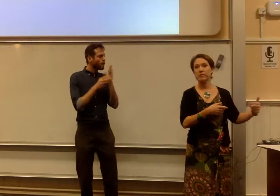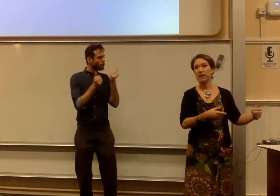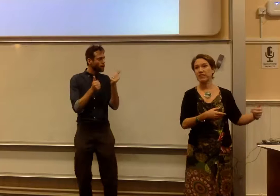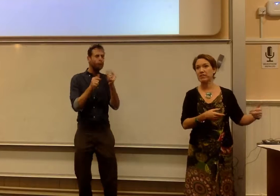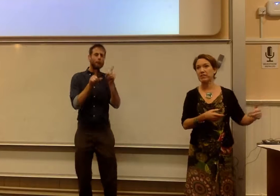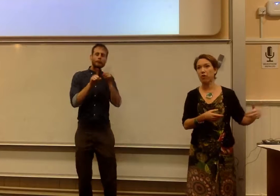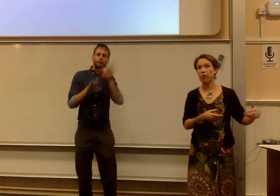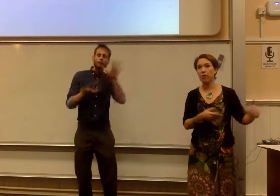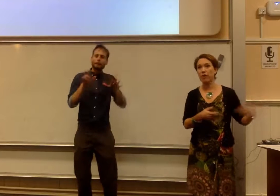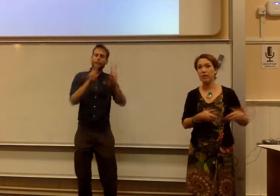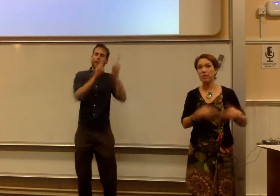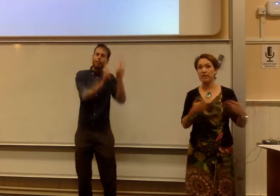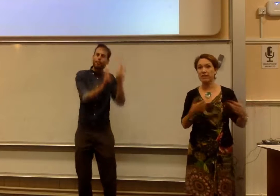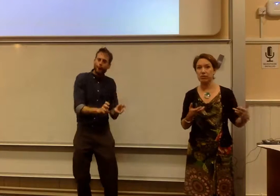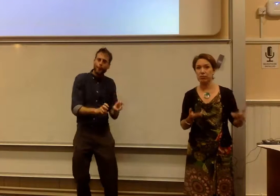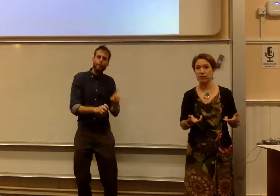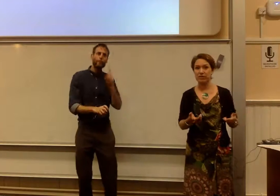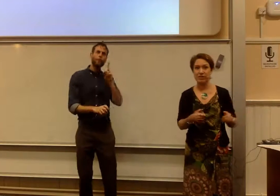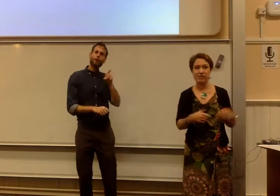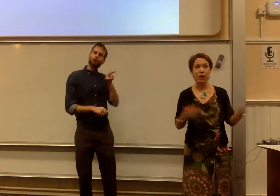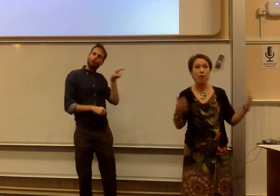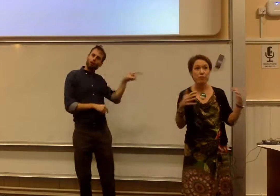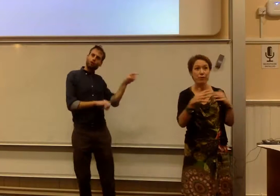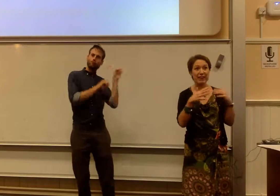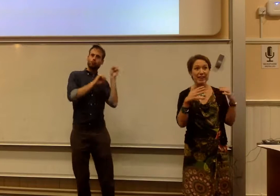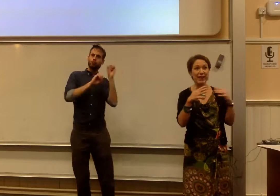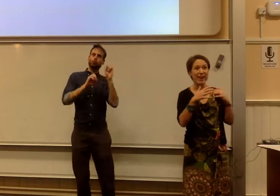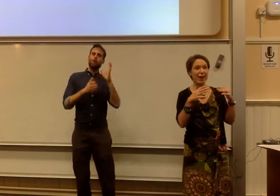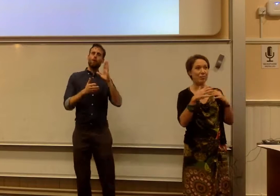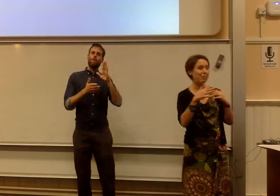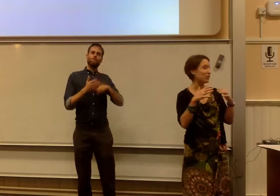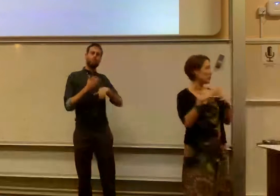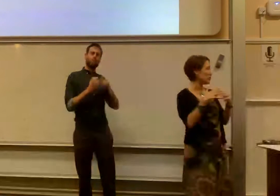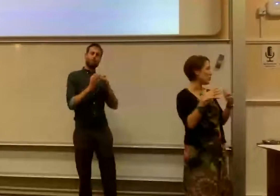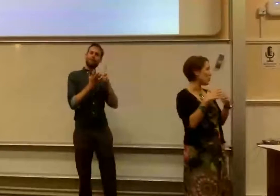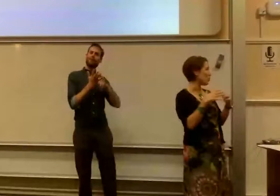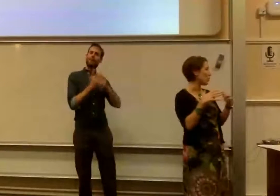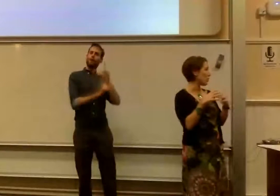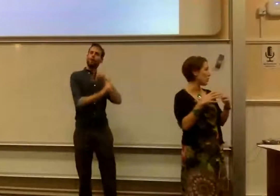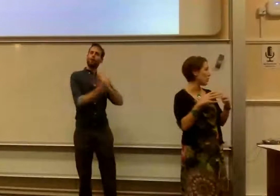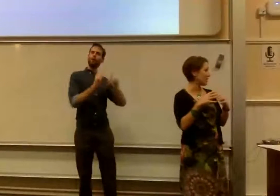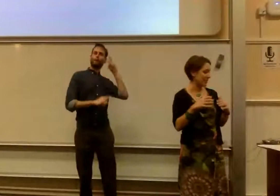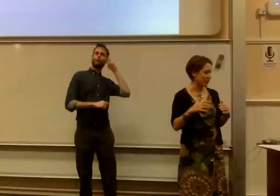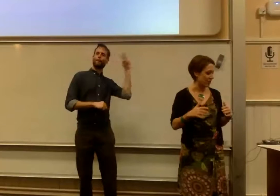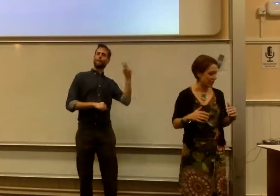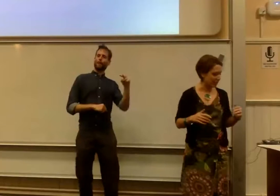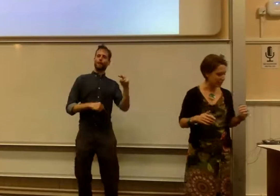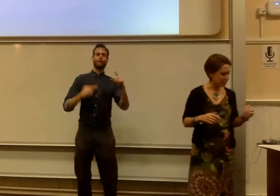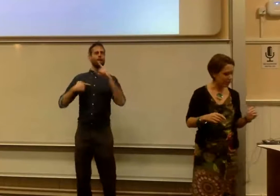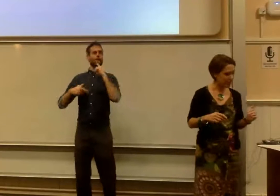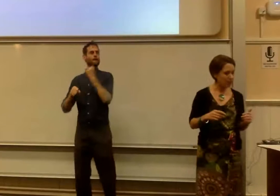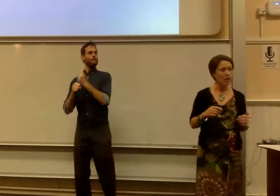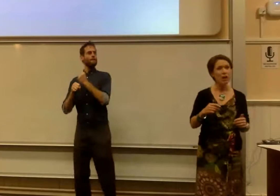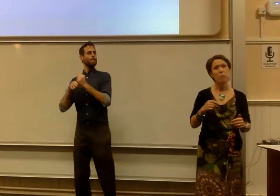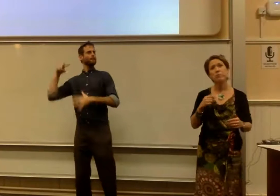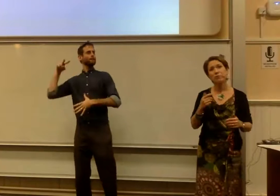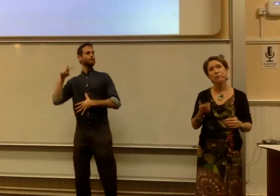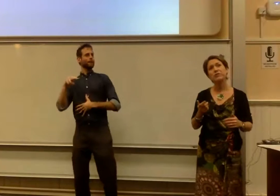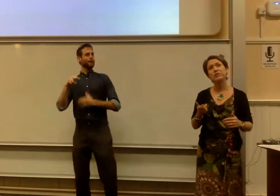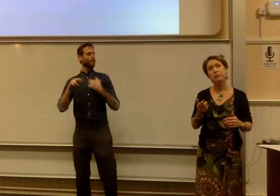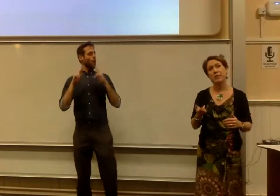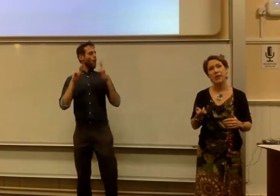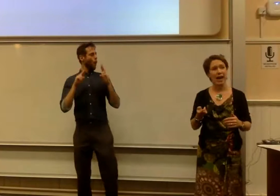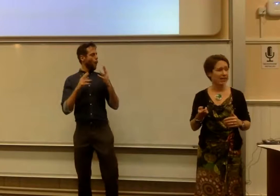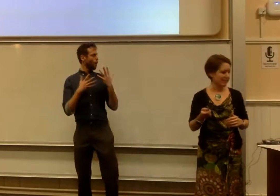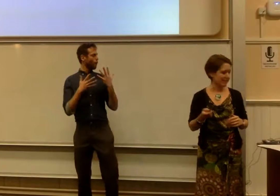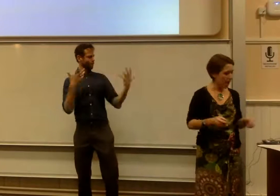from the perspective of the BSL community. So hopefully, the two will complement each other. But before